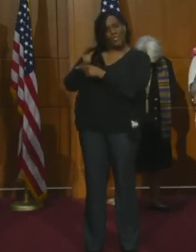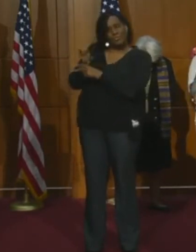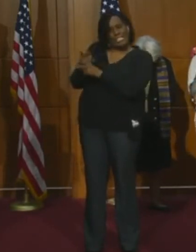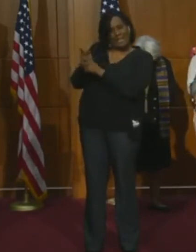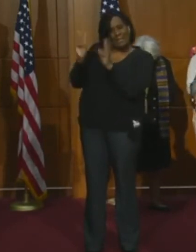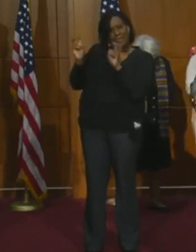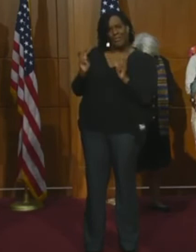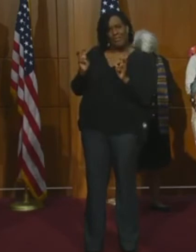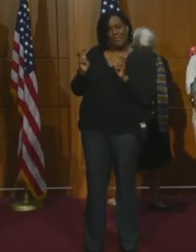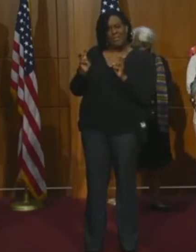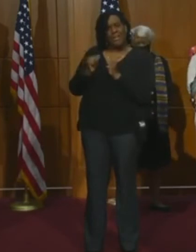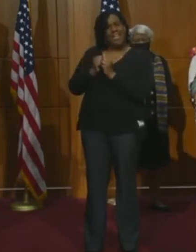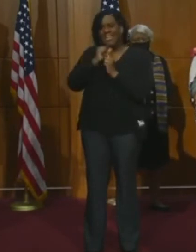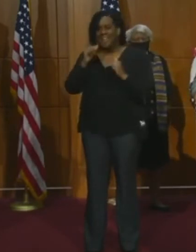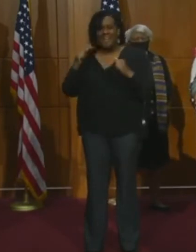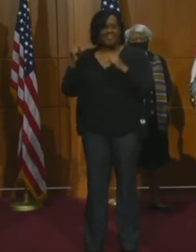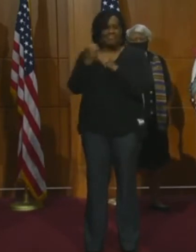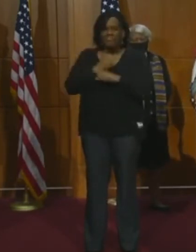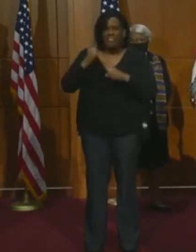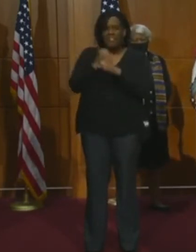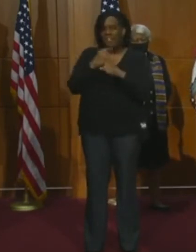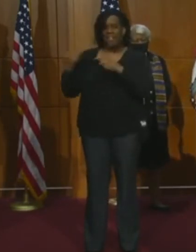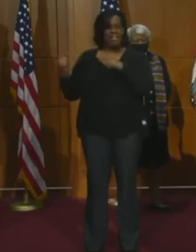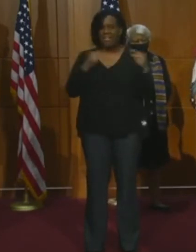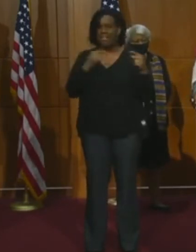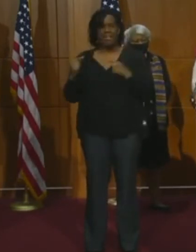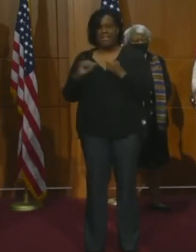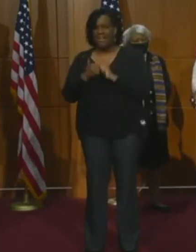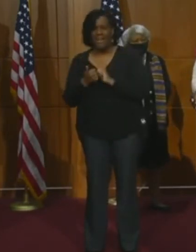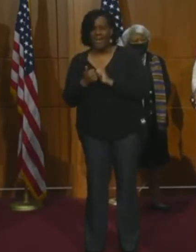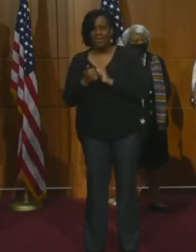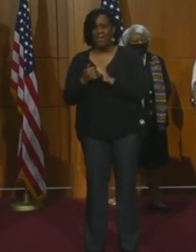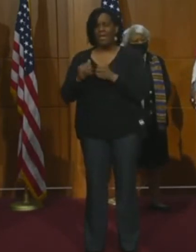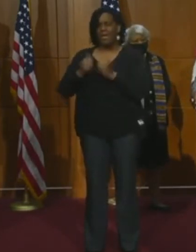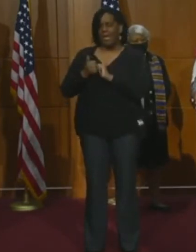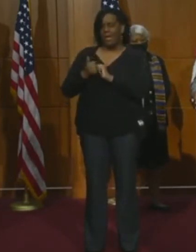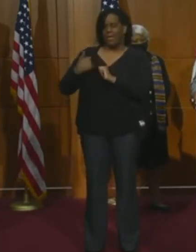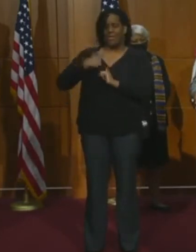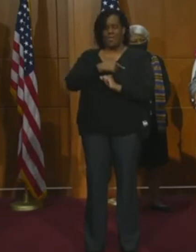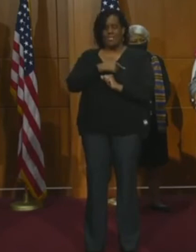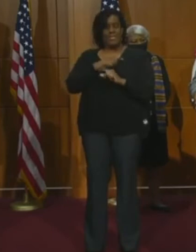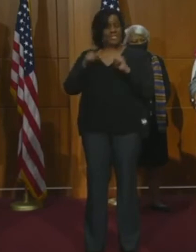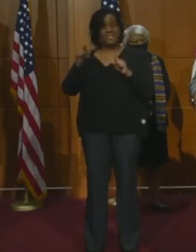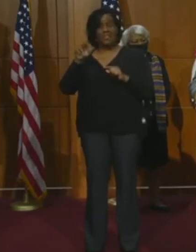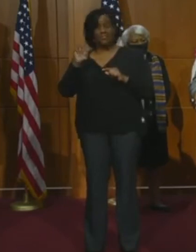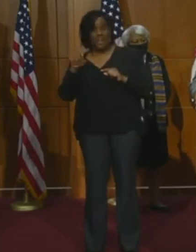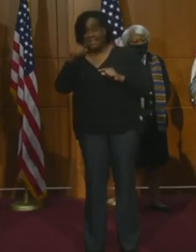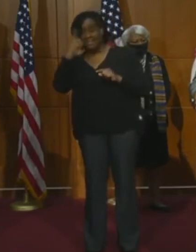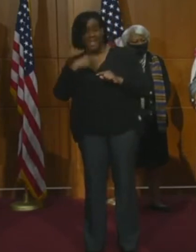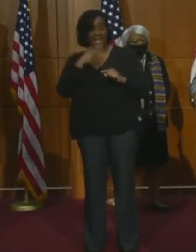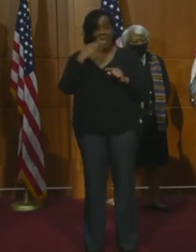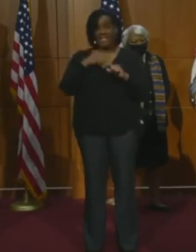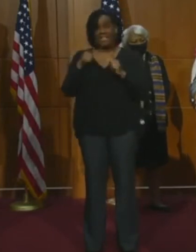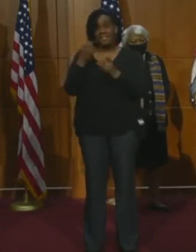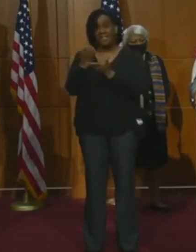wild, wild west environment or survivors of the fittest? How do those of us that are of different races and ethnicities work